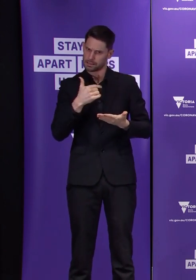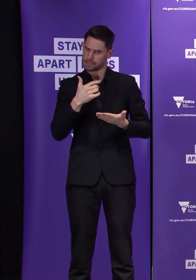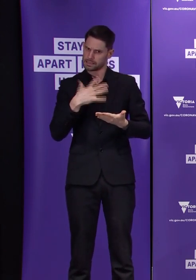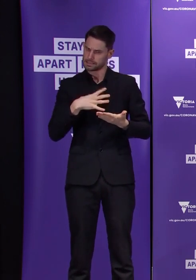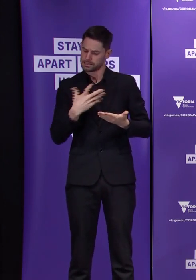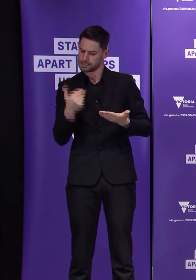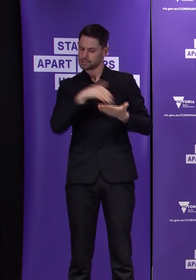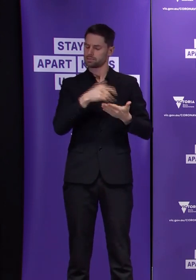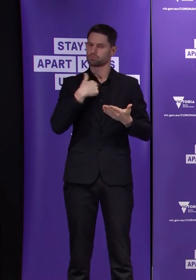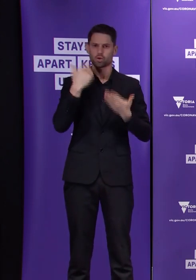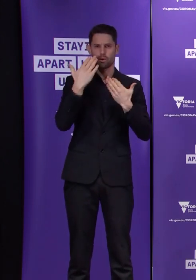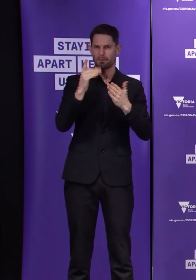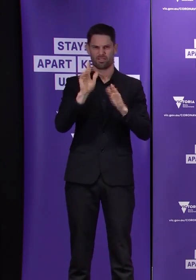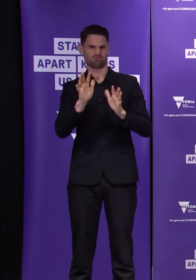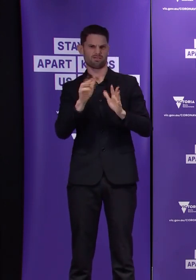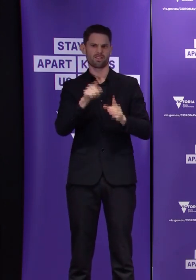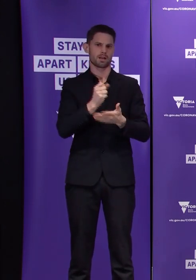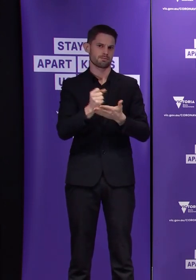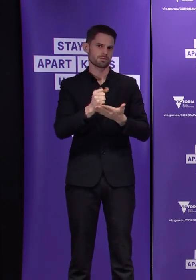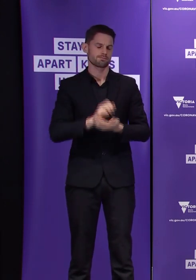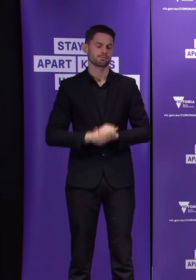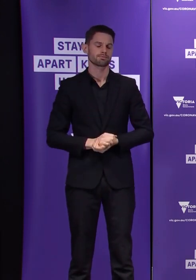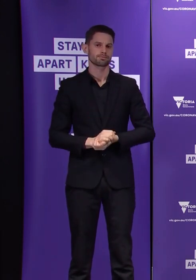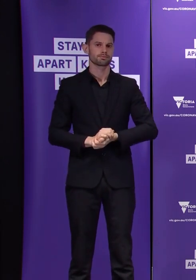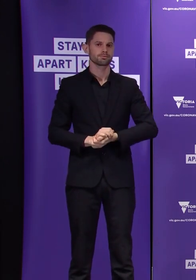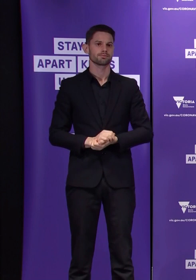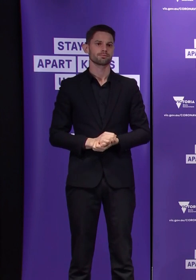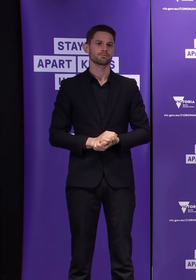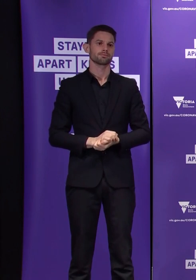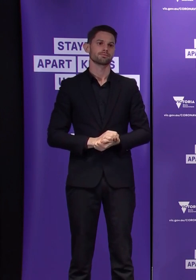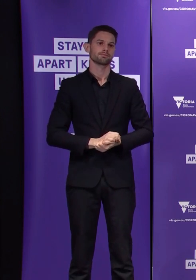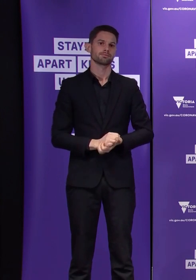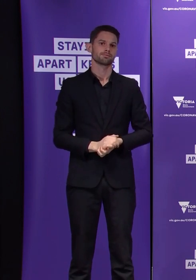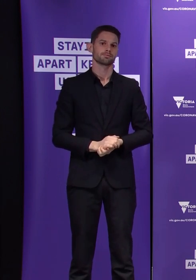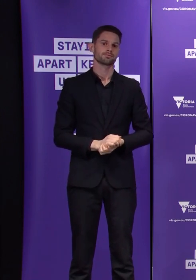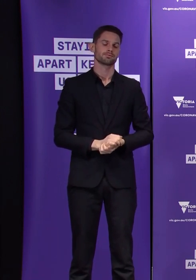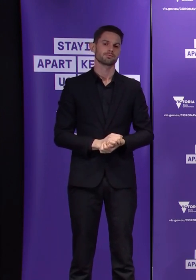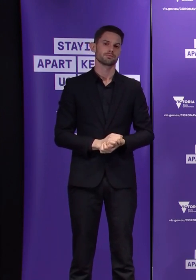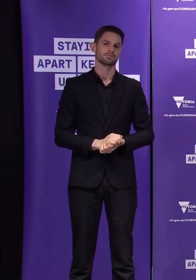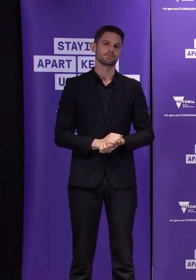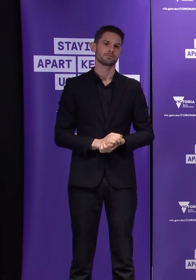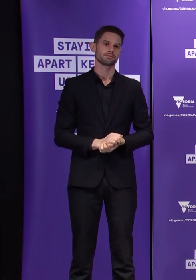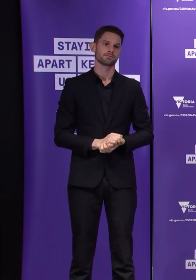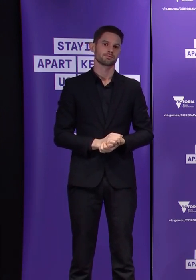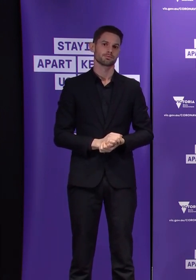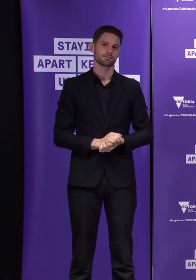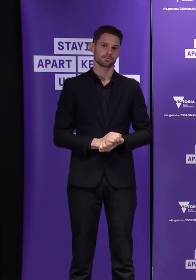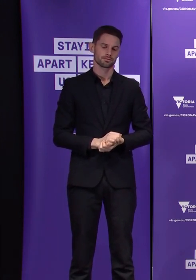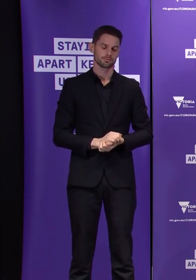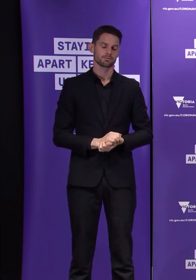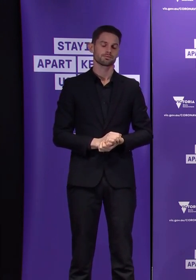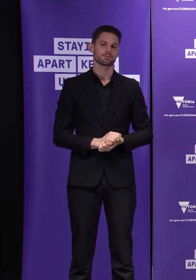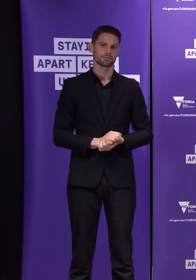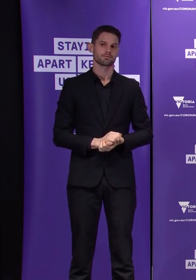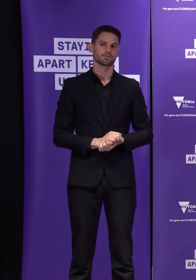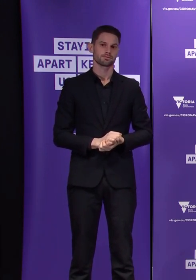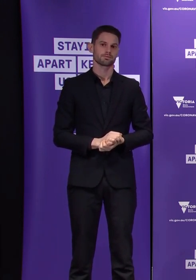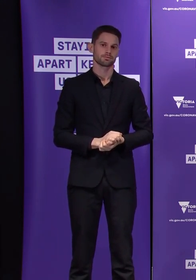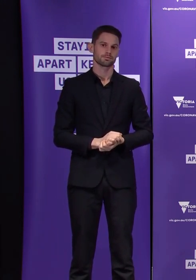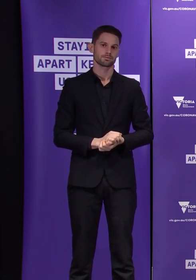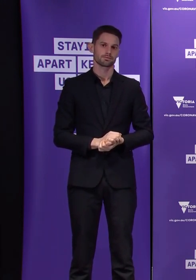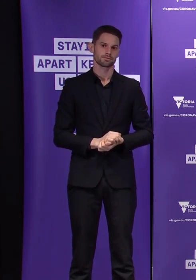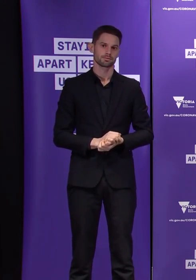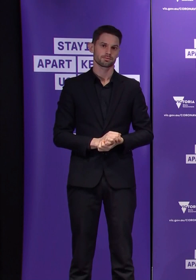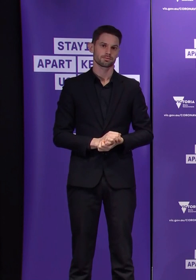updated appropriately. I can confirm that I won't be able to provide you